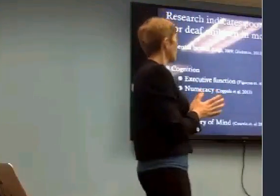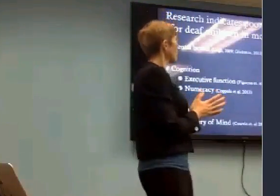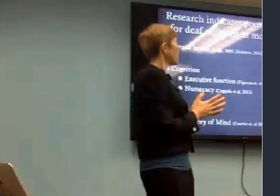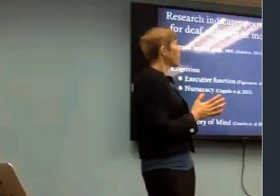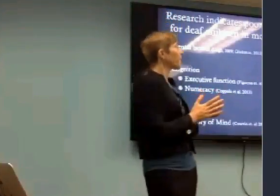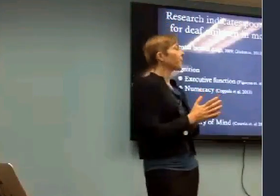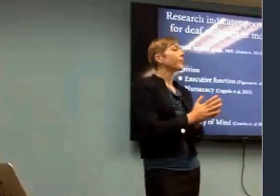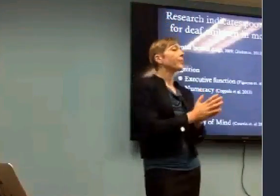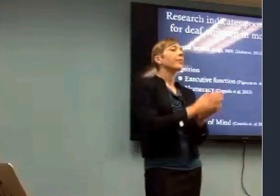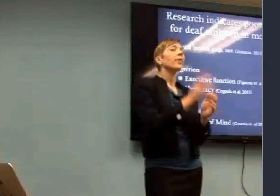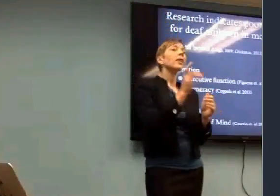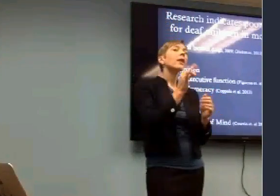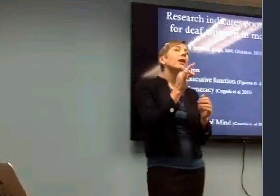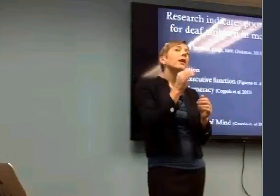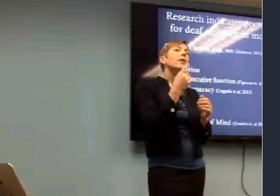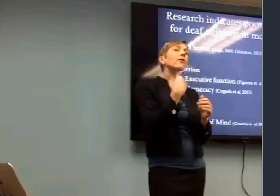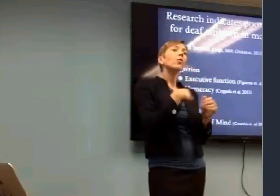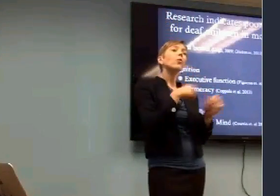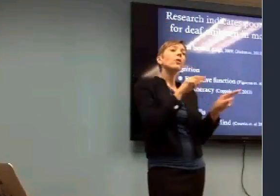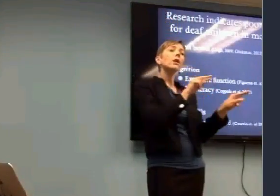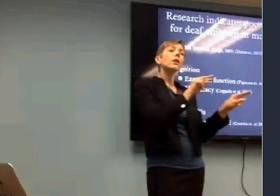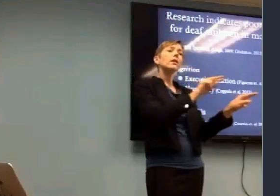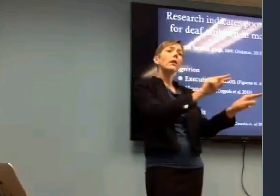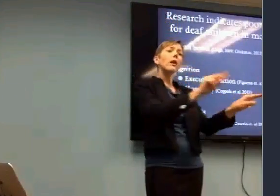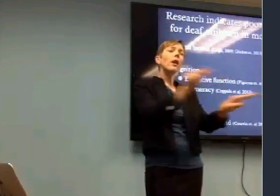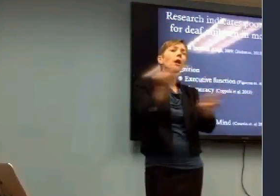consequences are still the same.